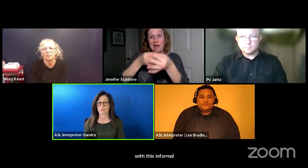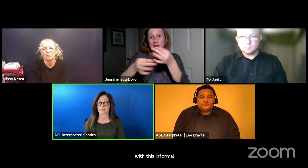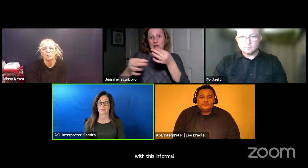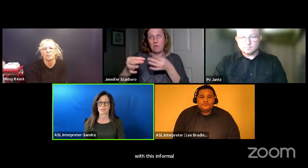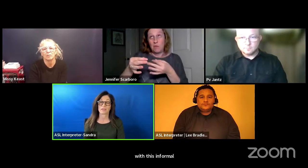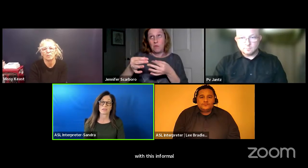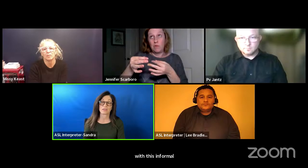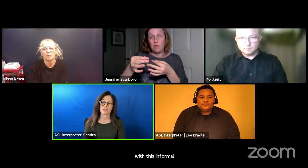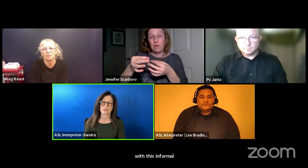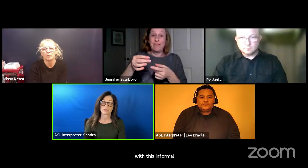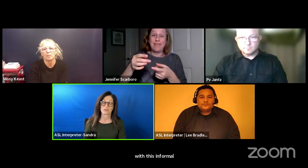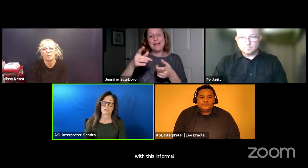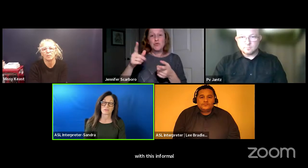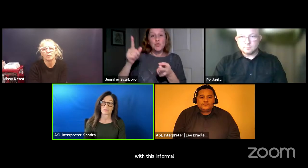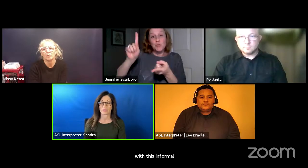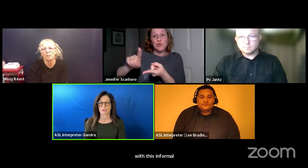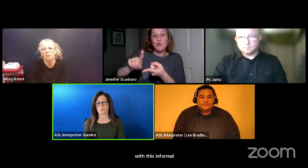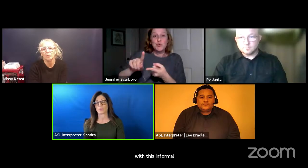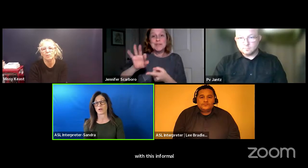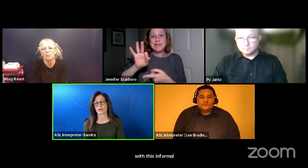I think the